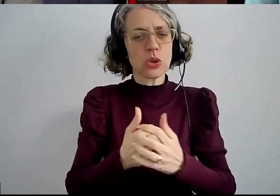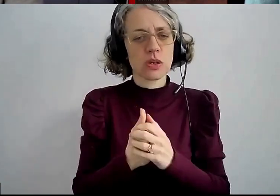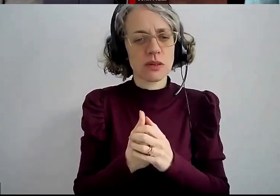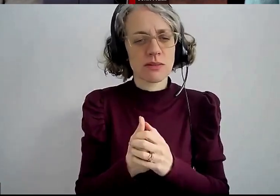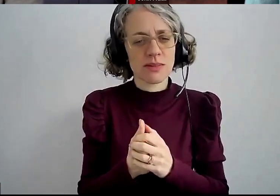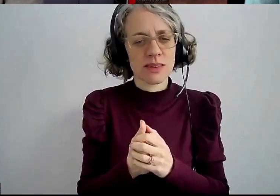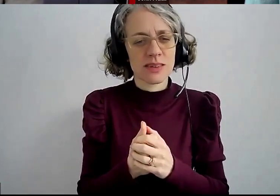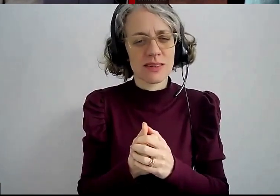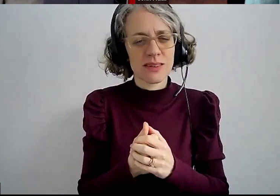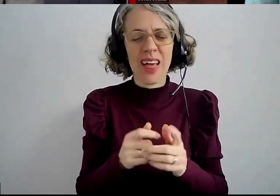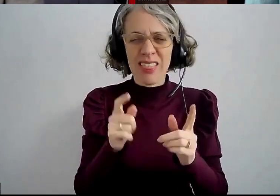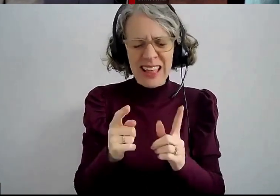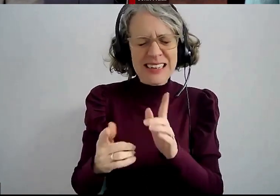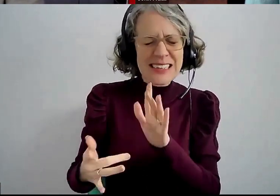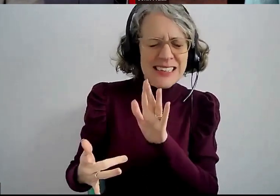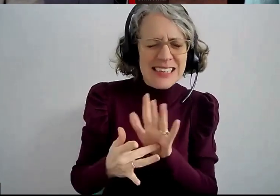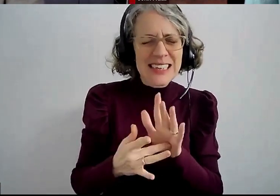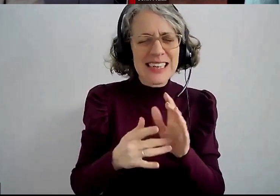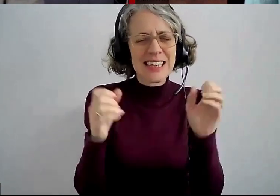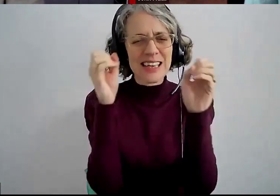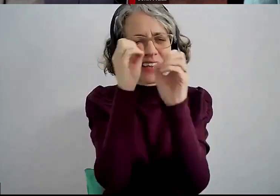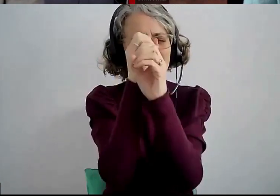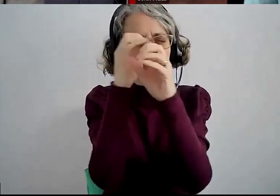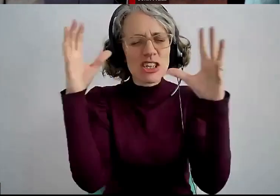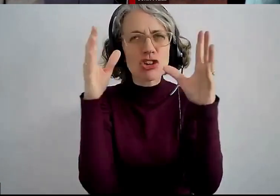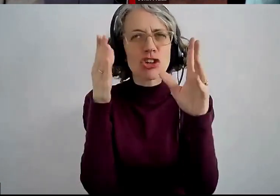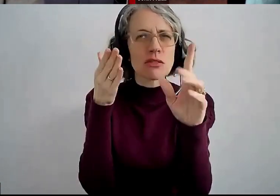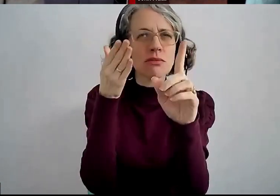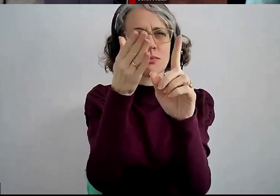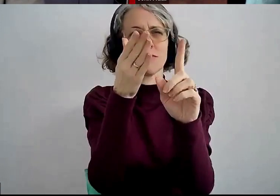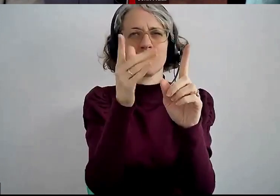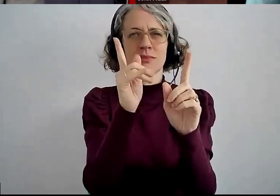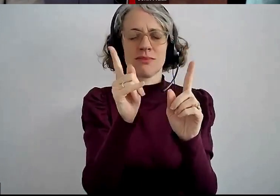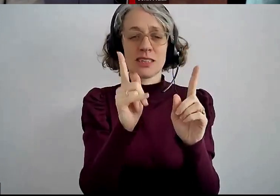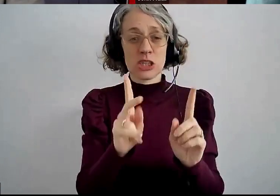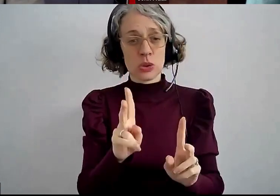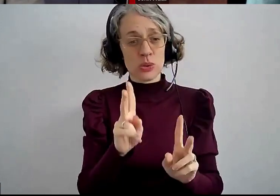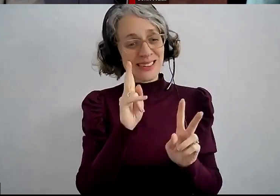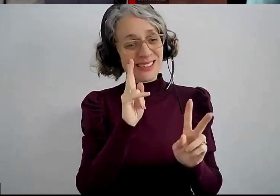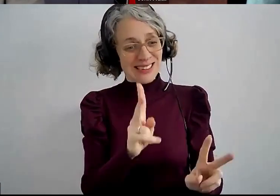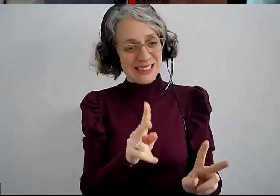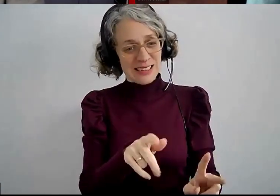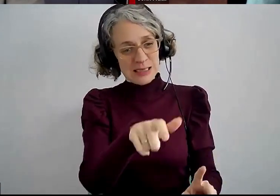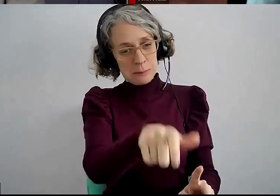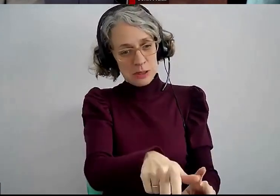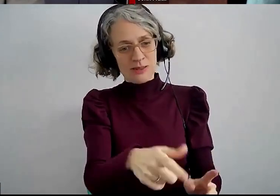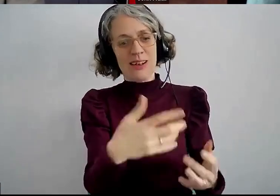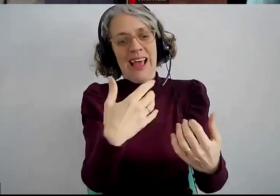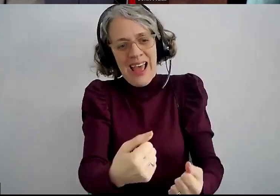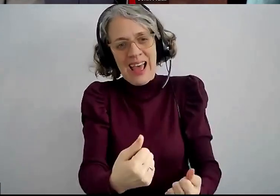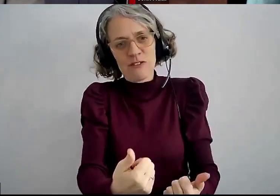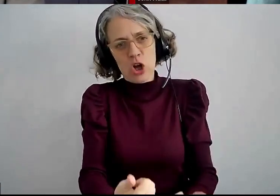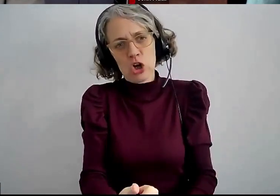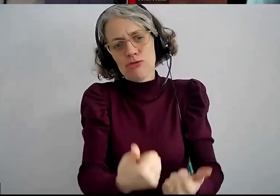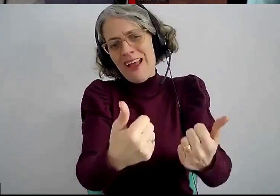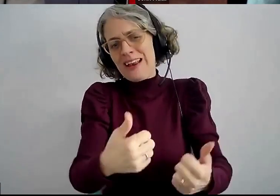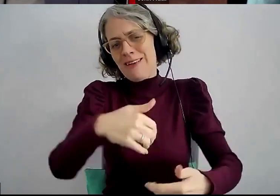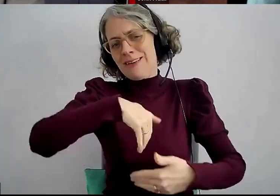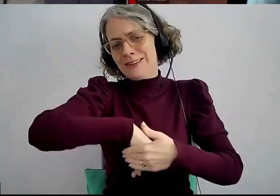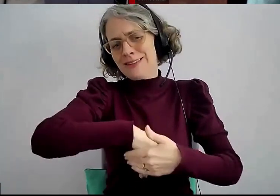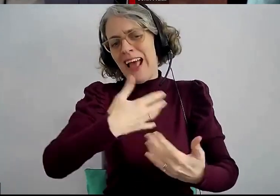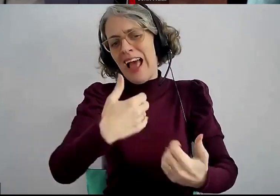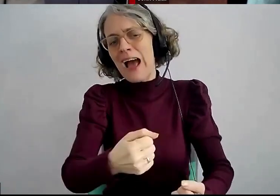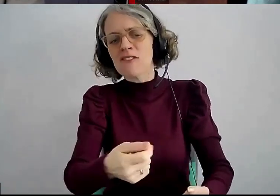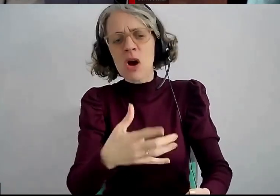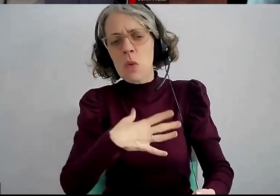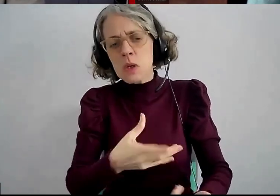That key vision of seeing the greatness in people and wanting